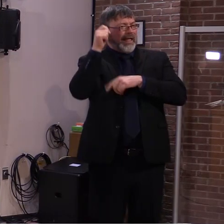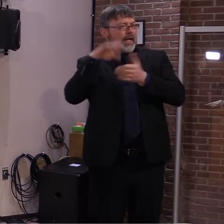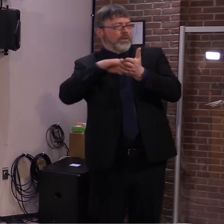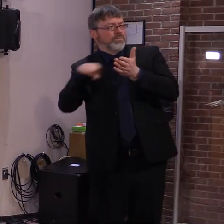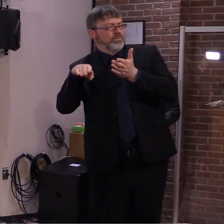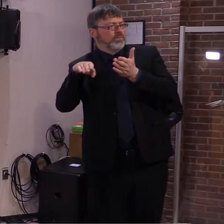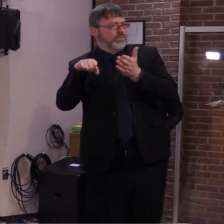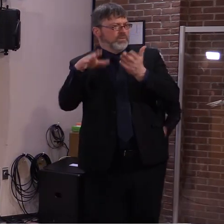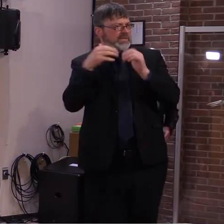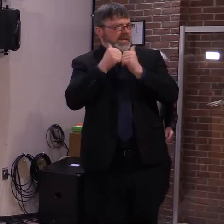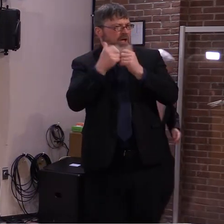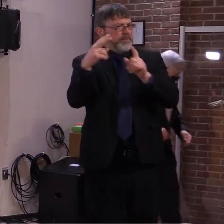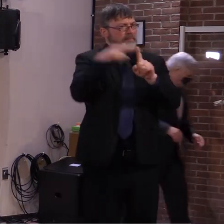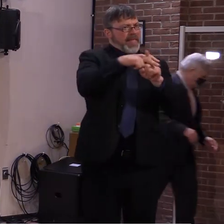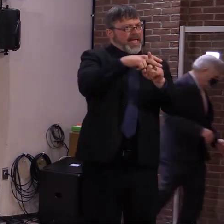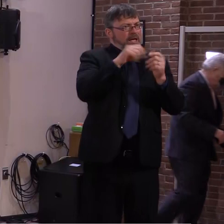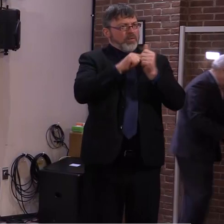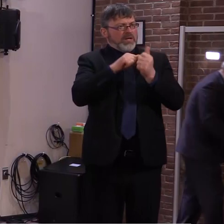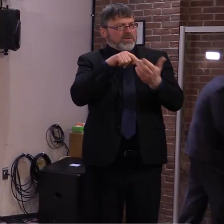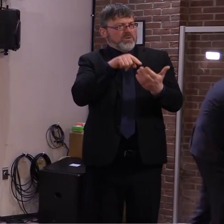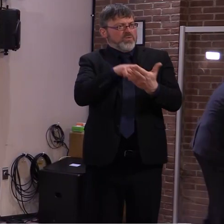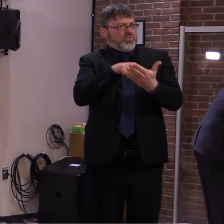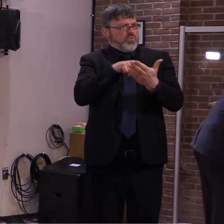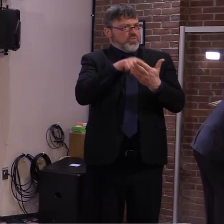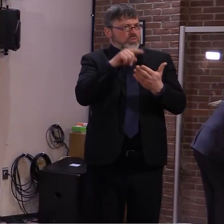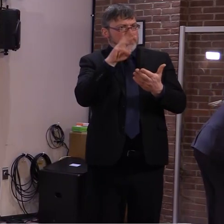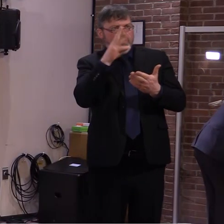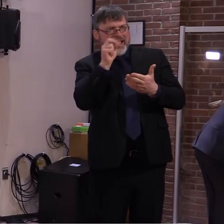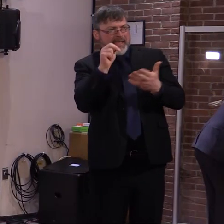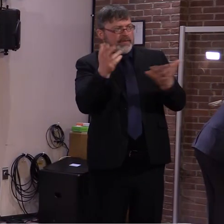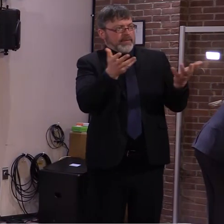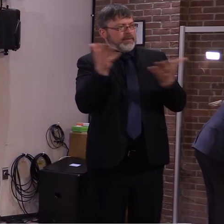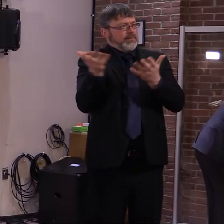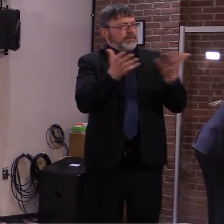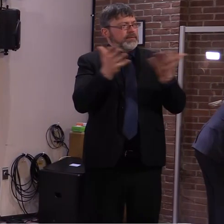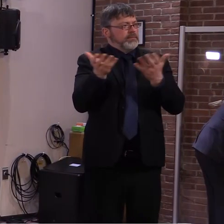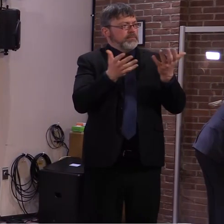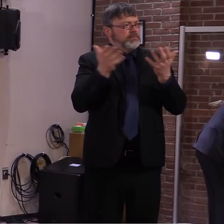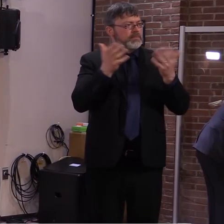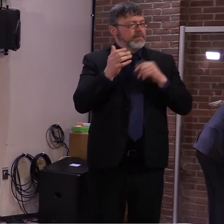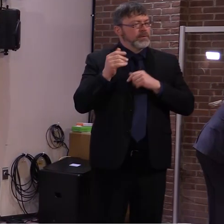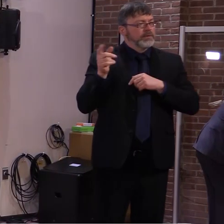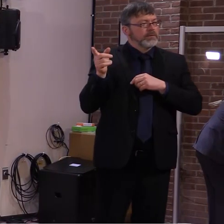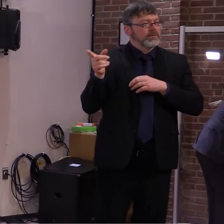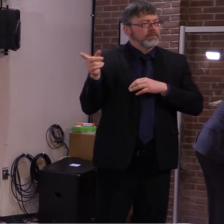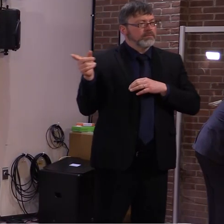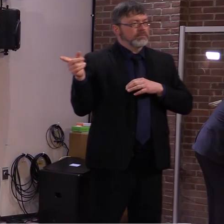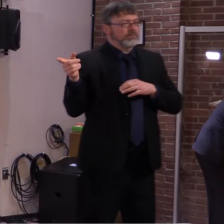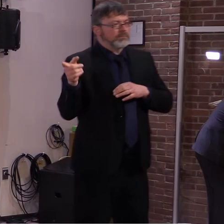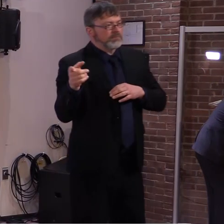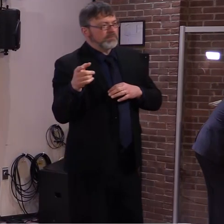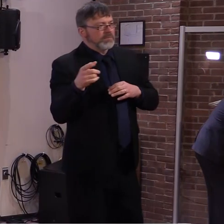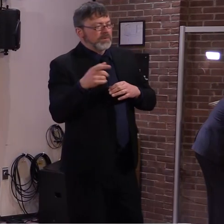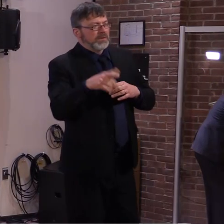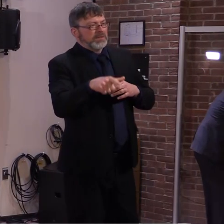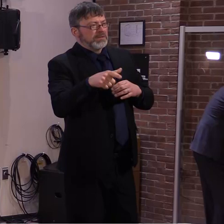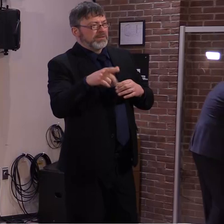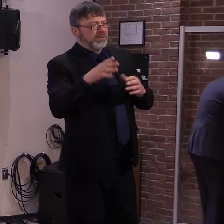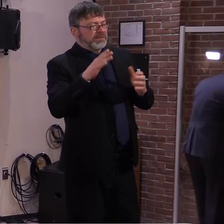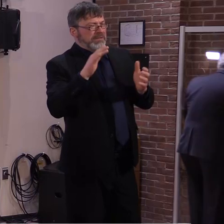If the exact day that is. The exclusion for the unemployment? Yes. Okay,